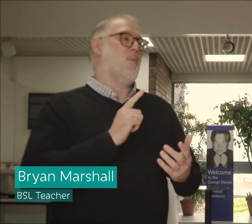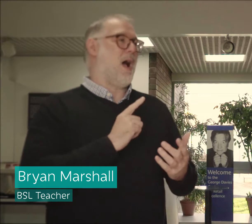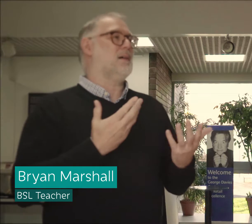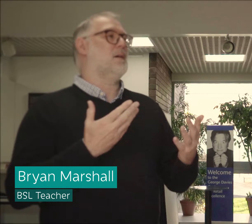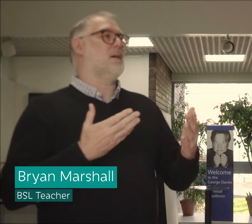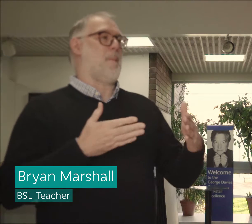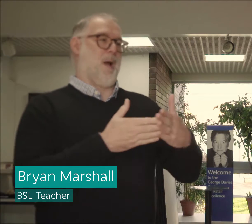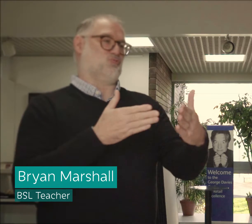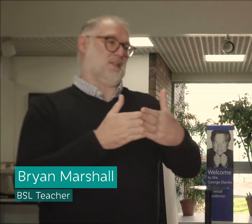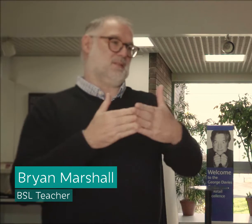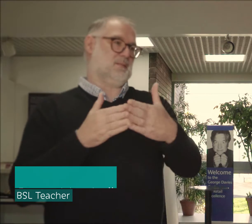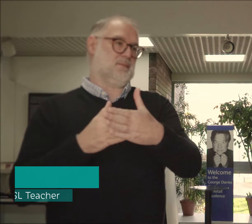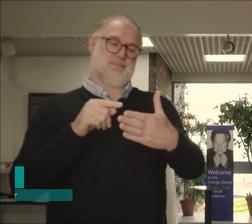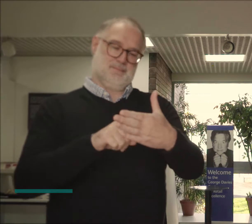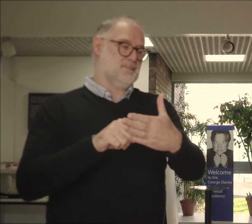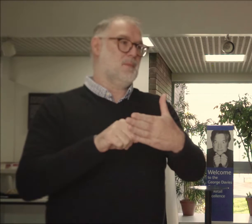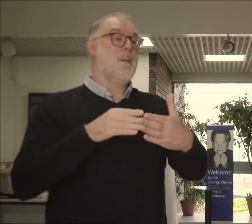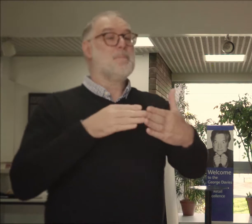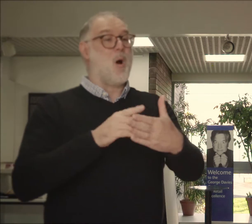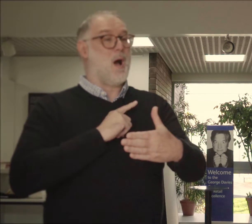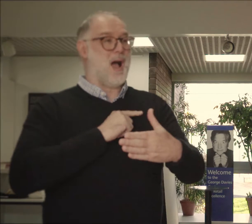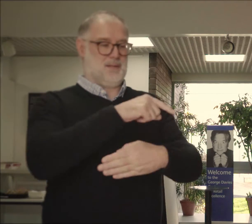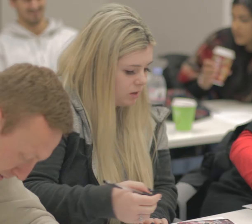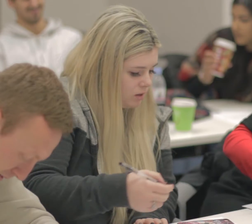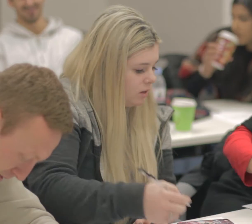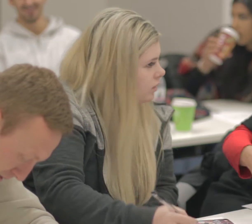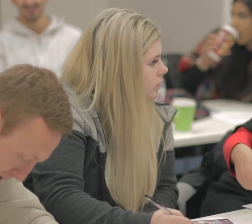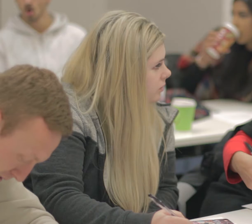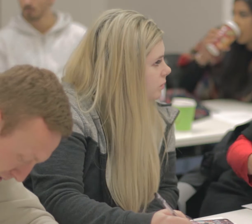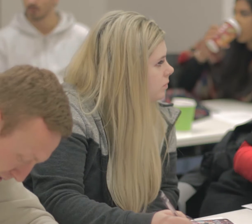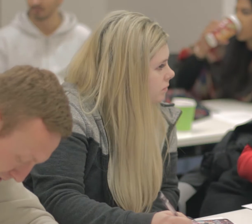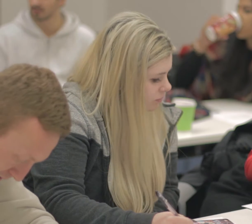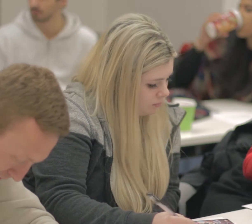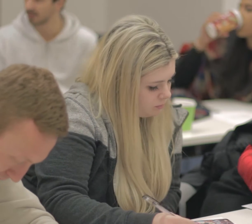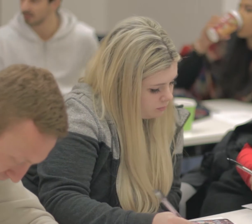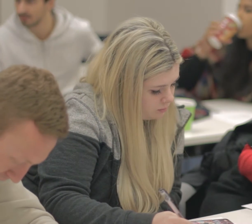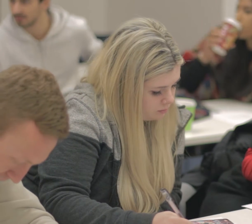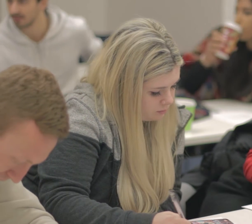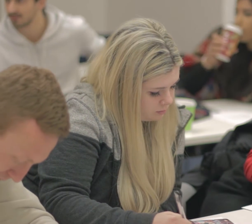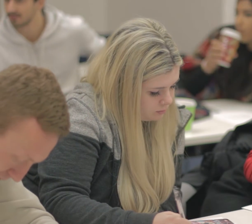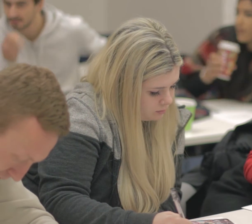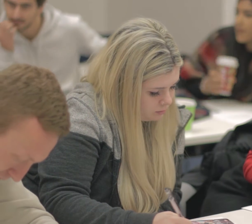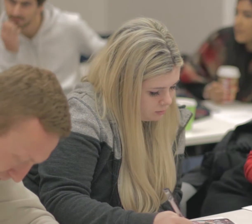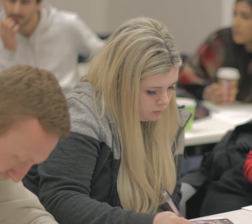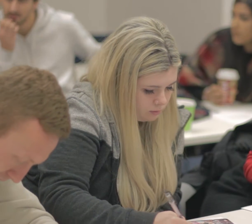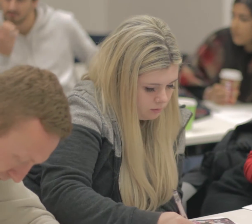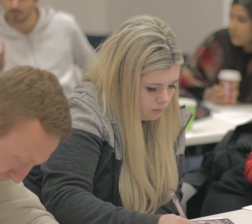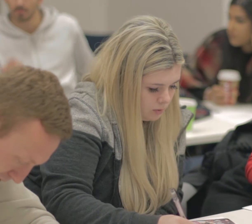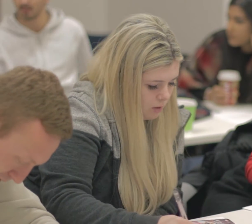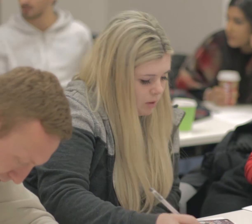important, so important. It's opening barriers, and the barrier is to make people aware. So in the